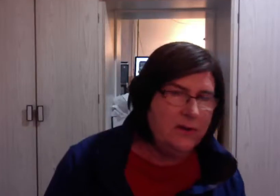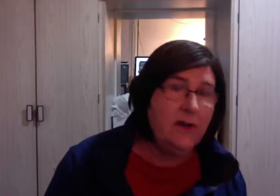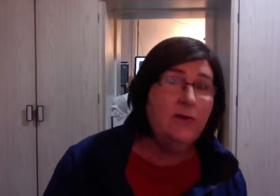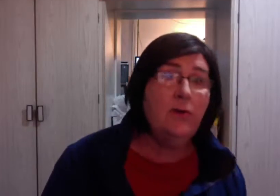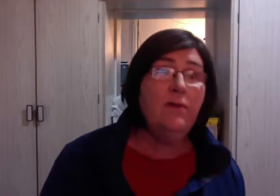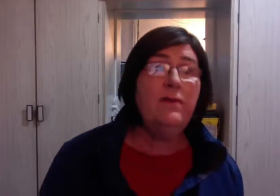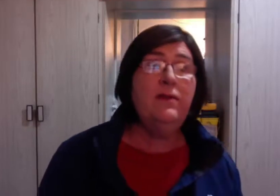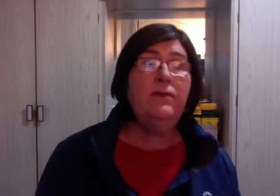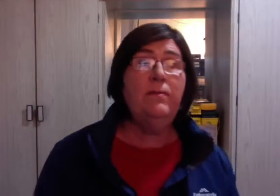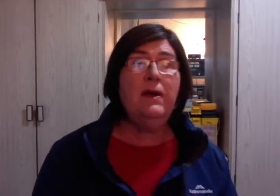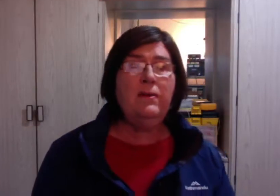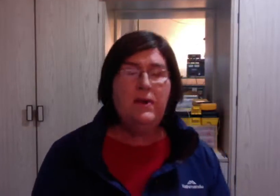get taught this. But